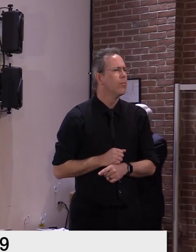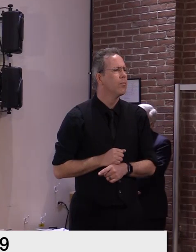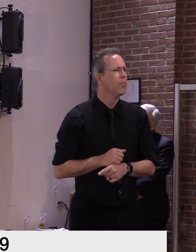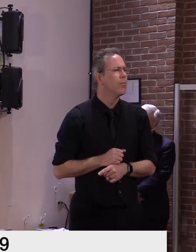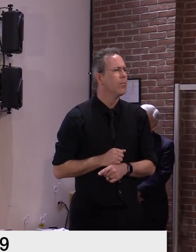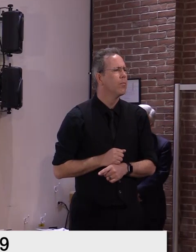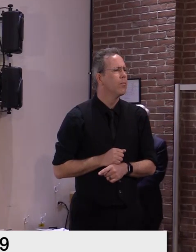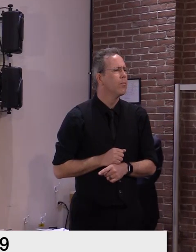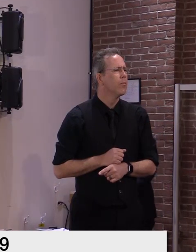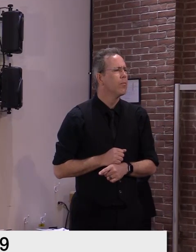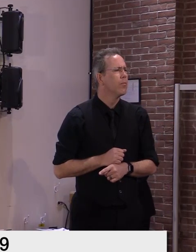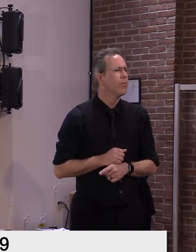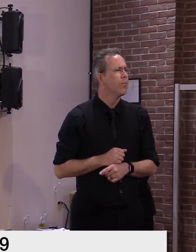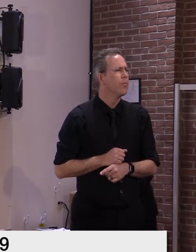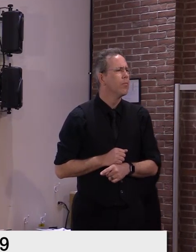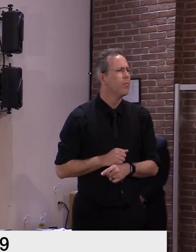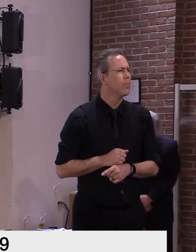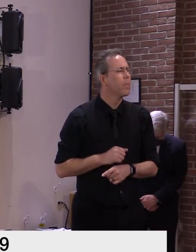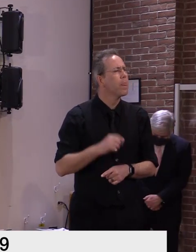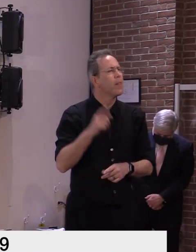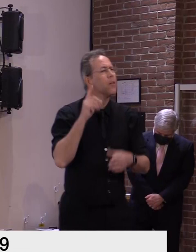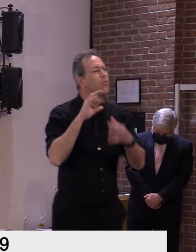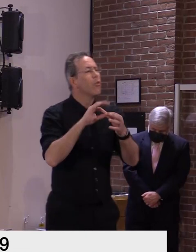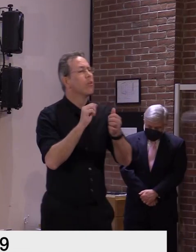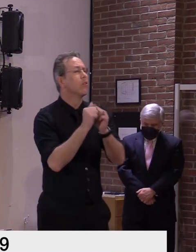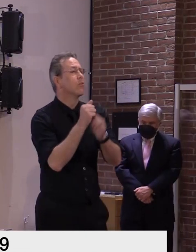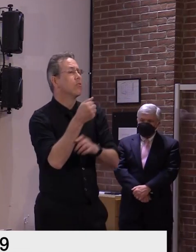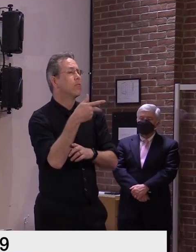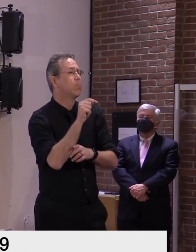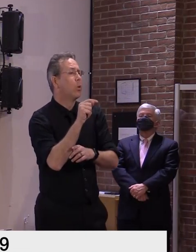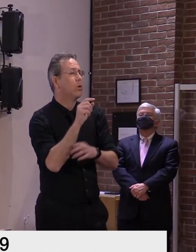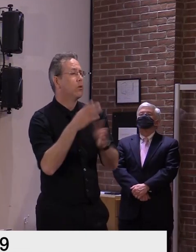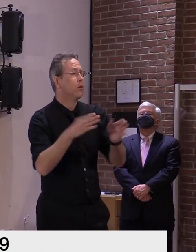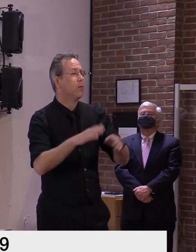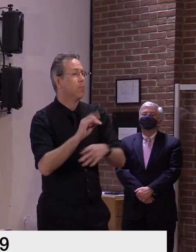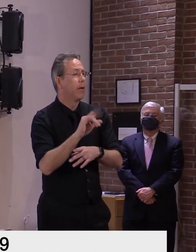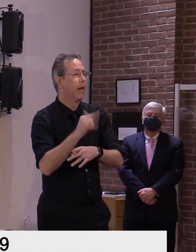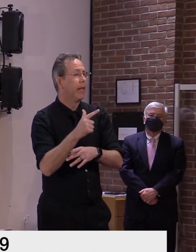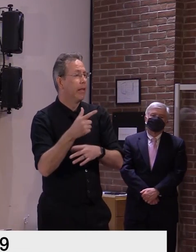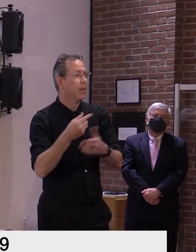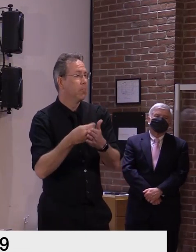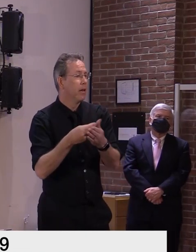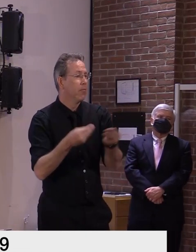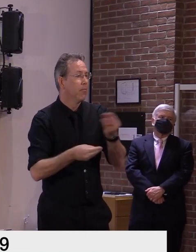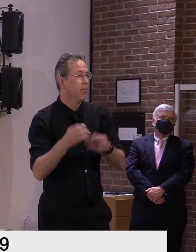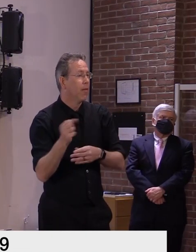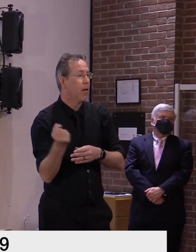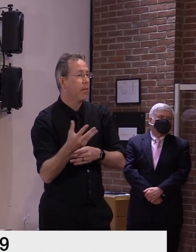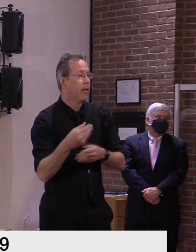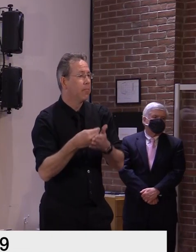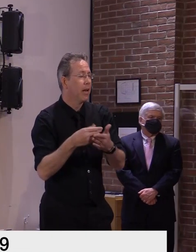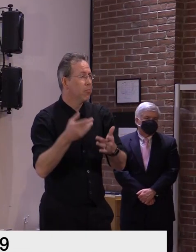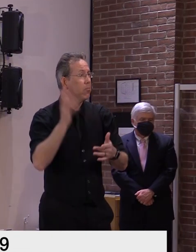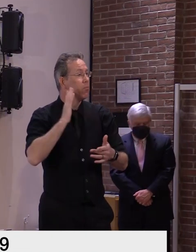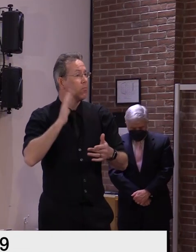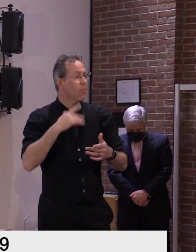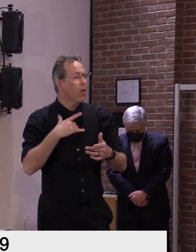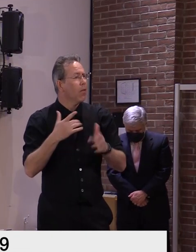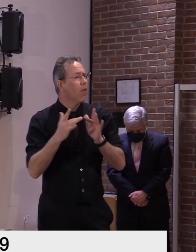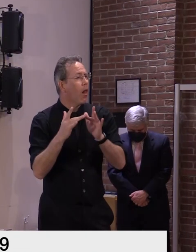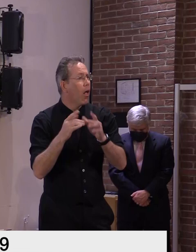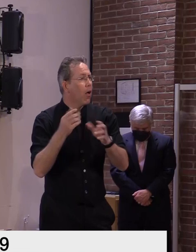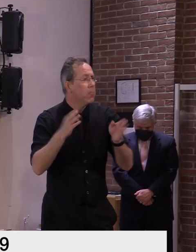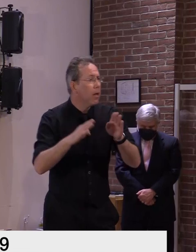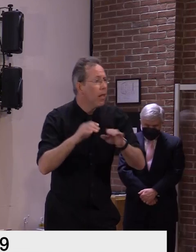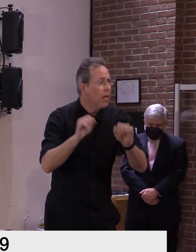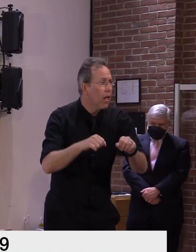to in previous budget addresses and have kind of had an evolving opinion on. So I'm just curious, obviously there's a lot going on with the pandemic